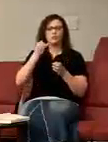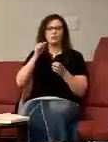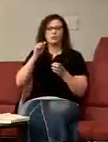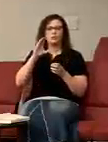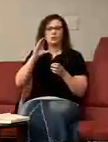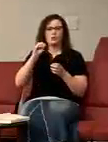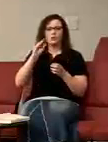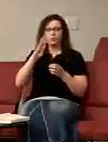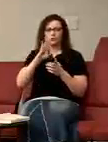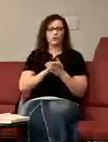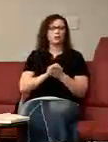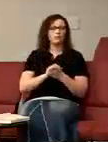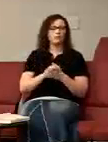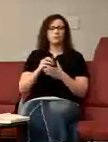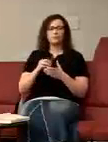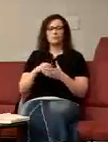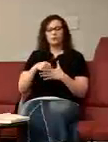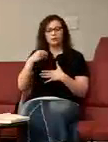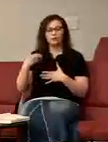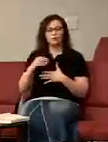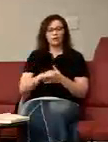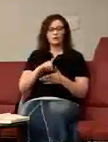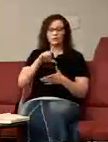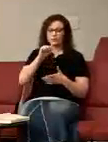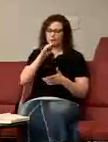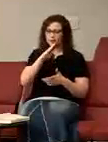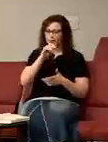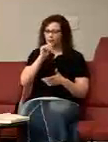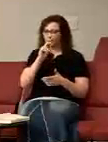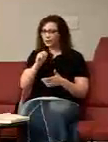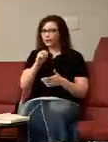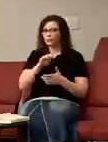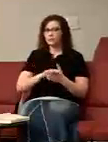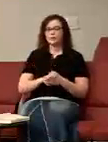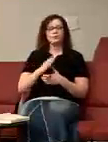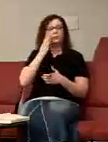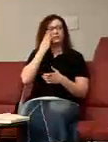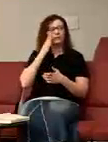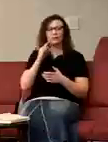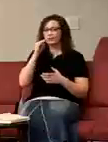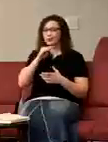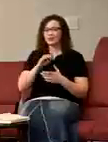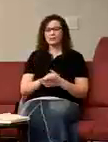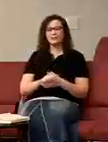of Laban's kids and grandkids and everything. And Laban's sons finally catch up to him, and they say,